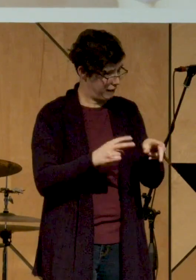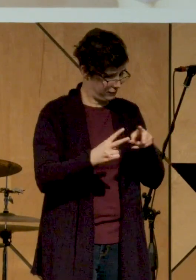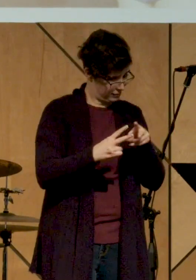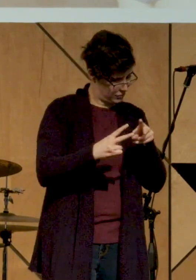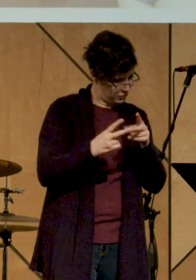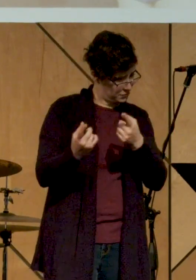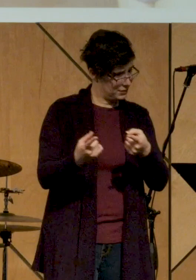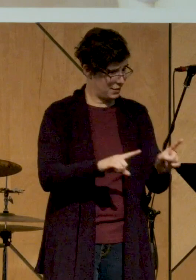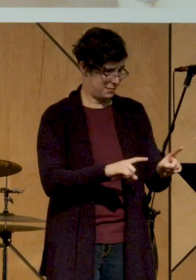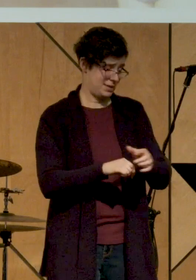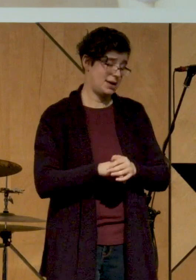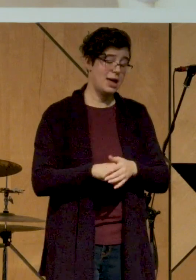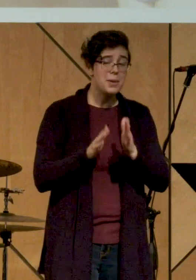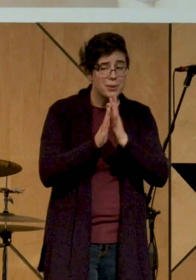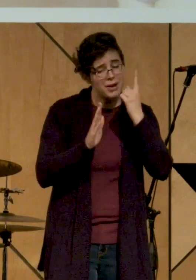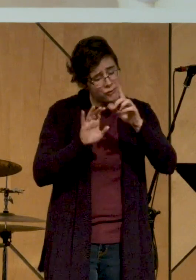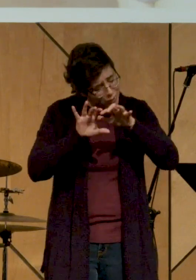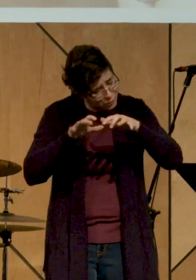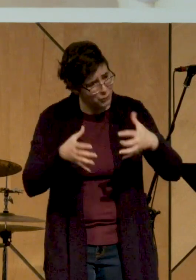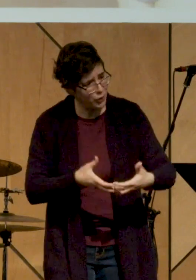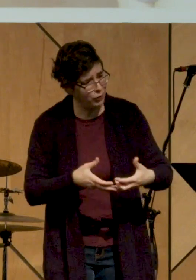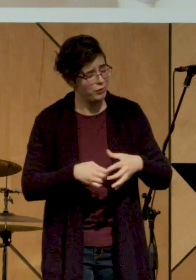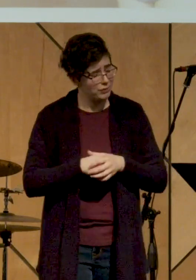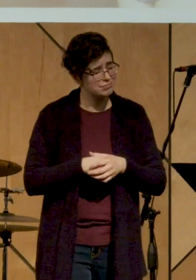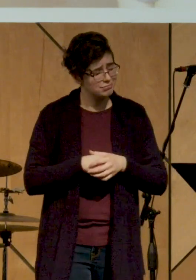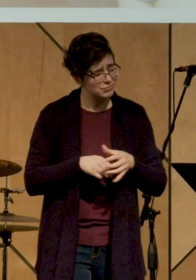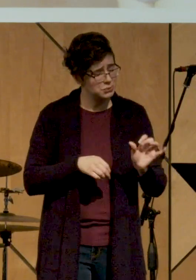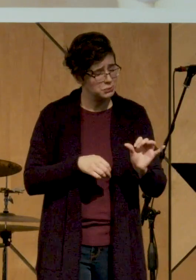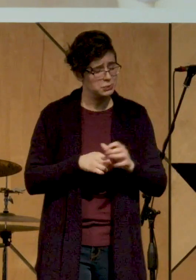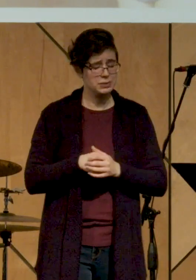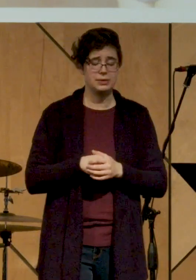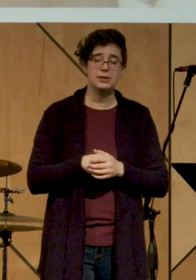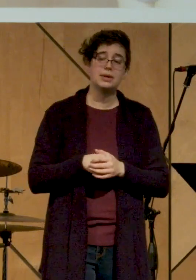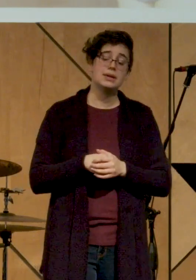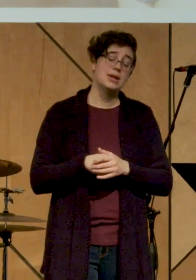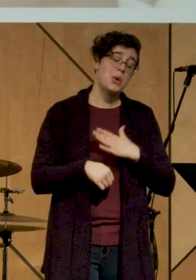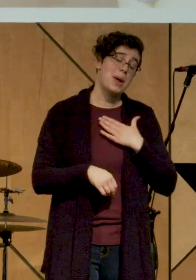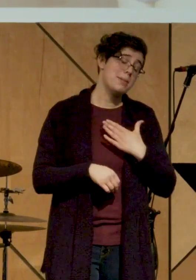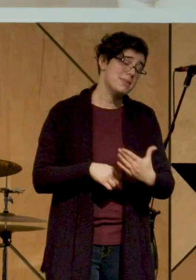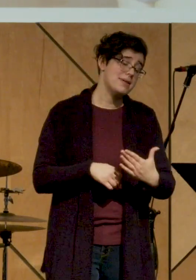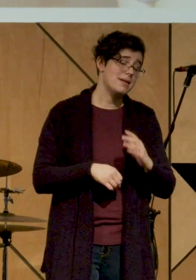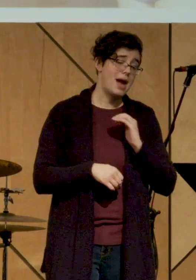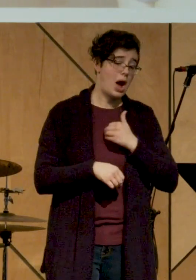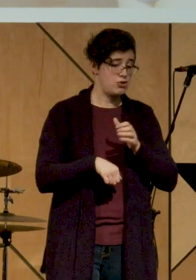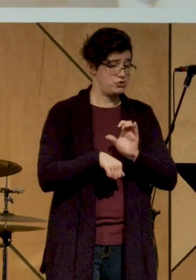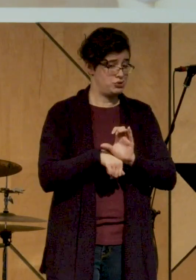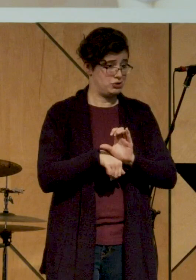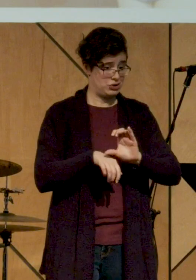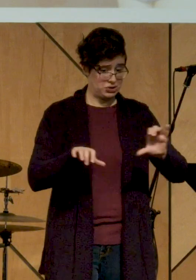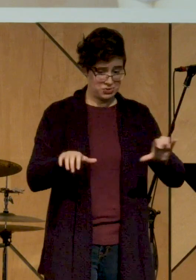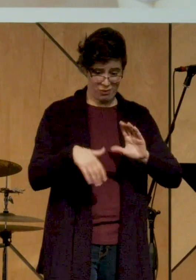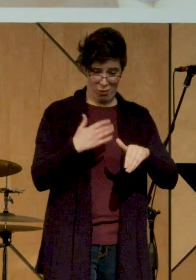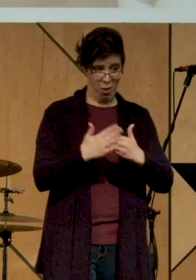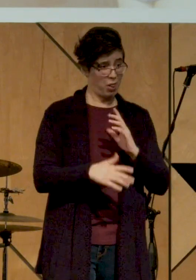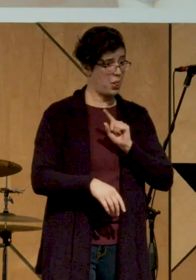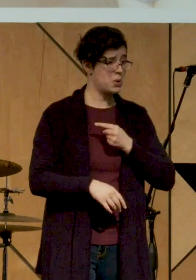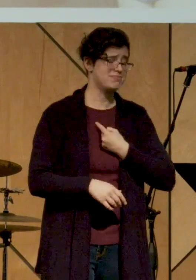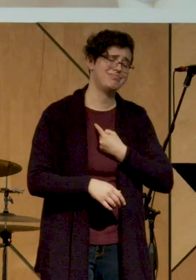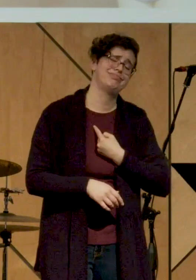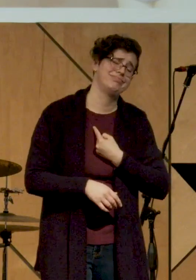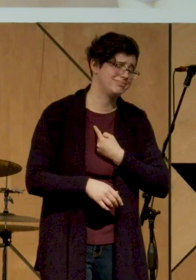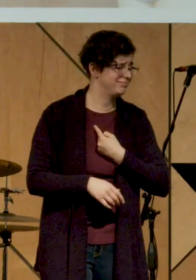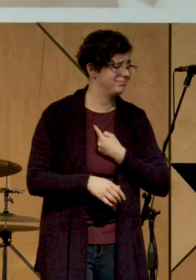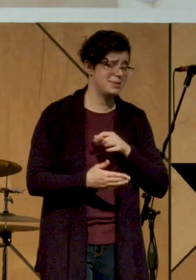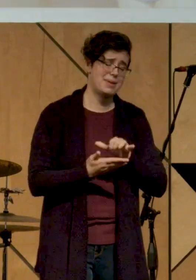over the globe? Now, I want to admit, our church cannot do this all on our own. Right?